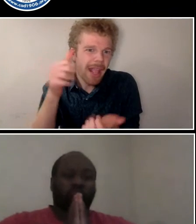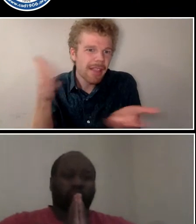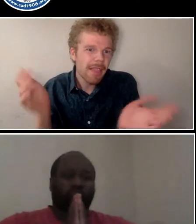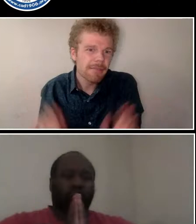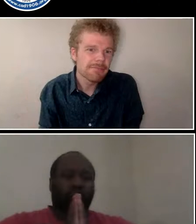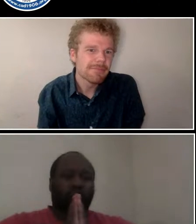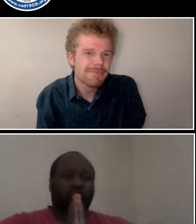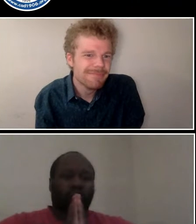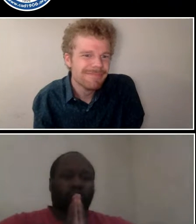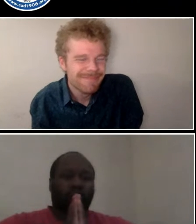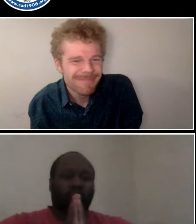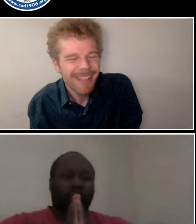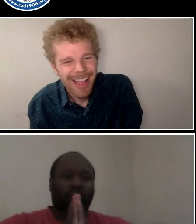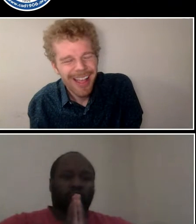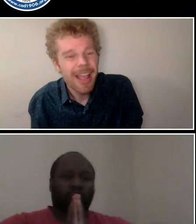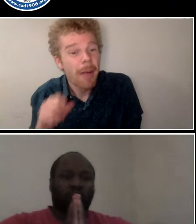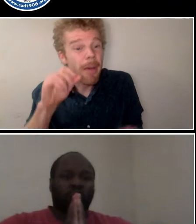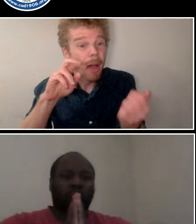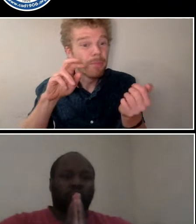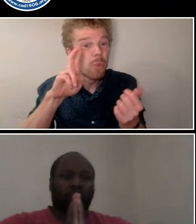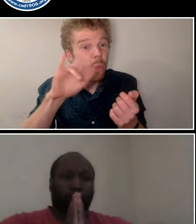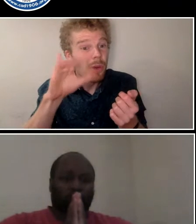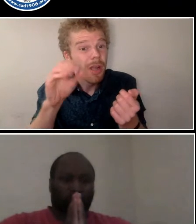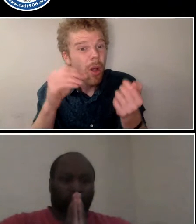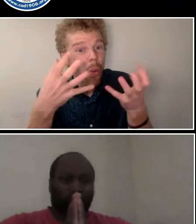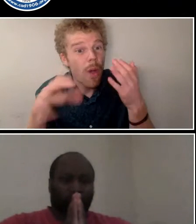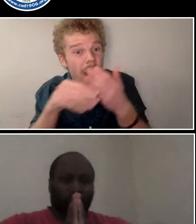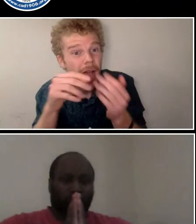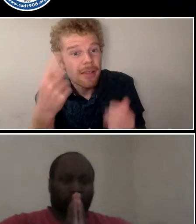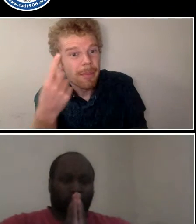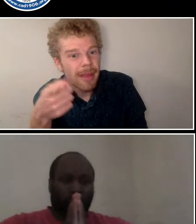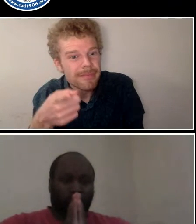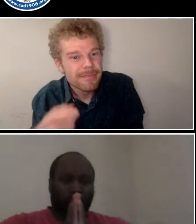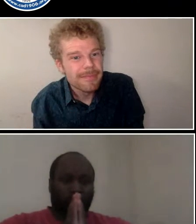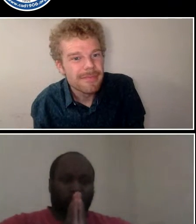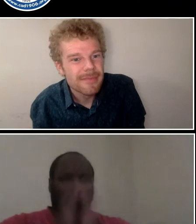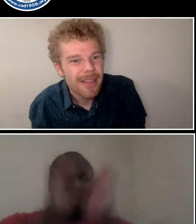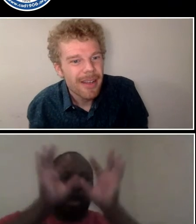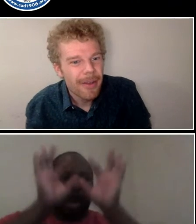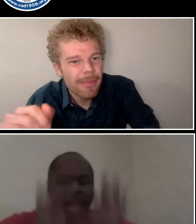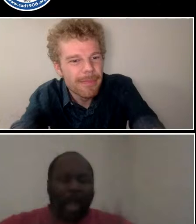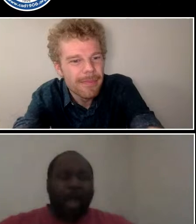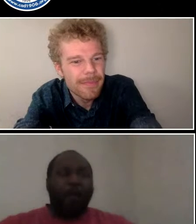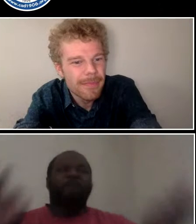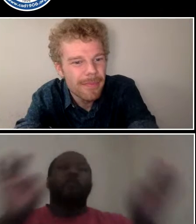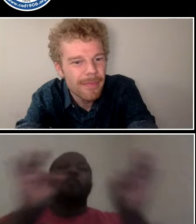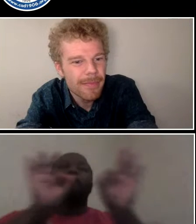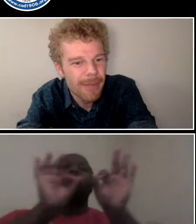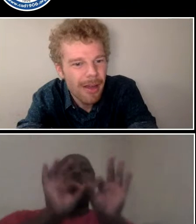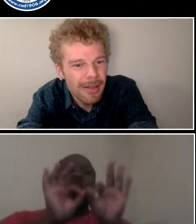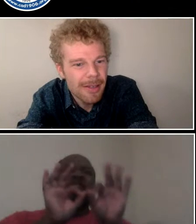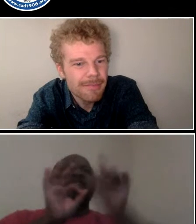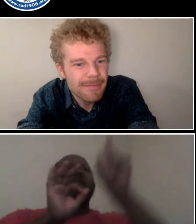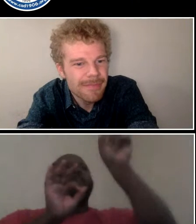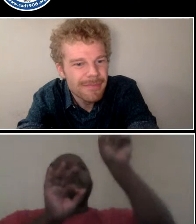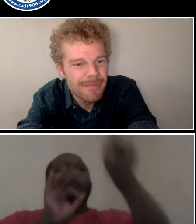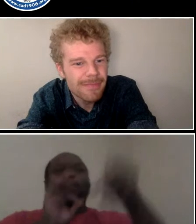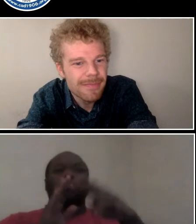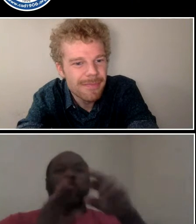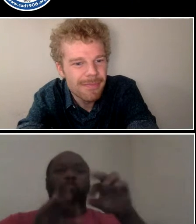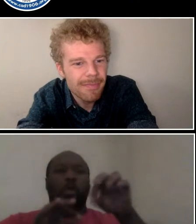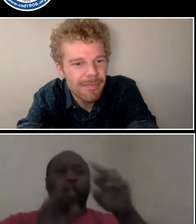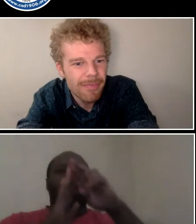have my name on the ballot to run for the position. It was free. I didn't have to pay for anything. I just had to ask some people for their